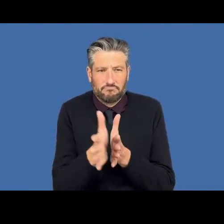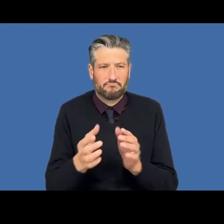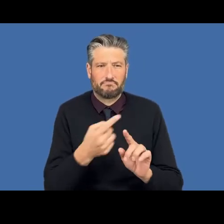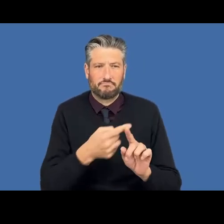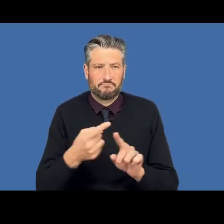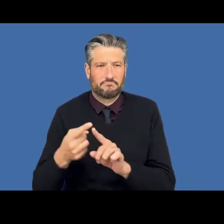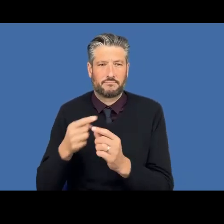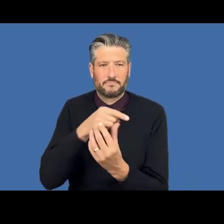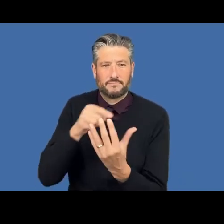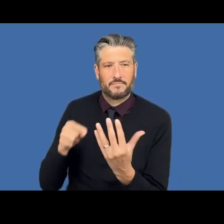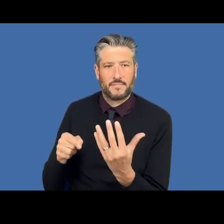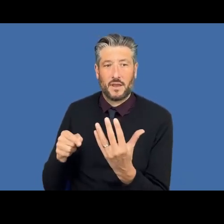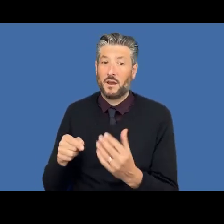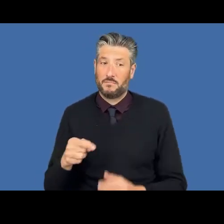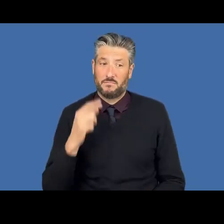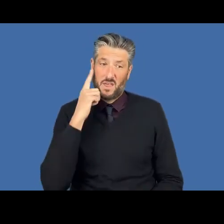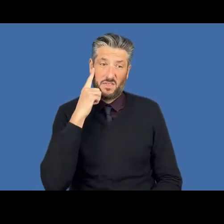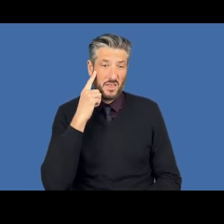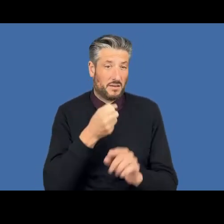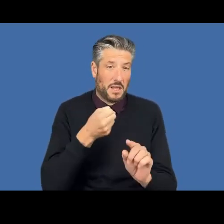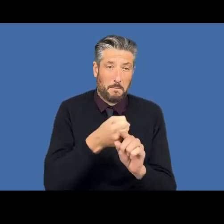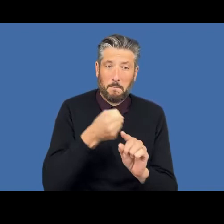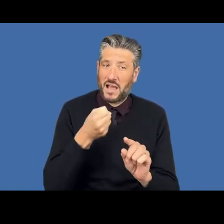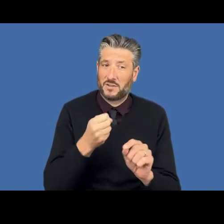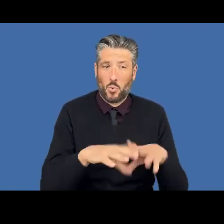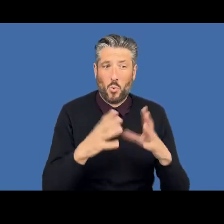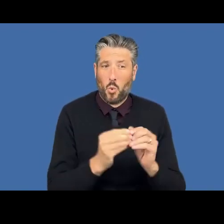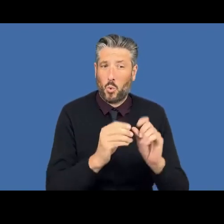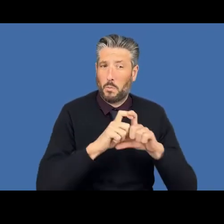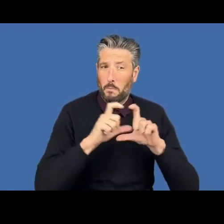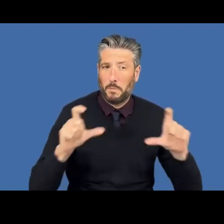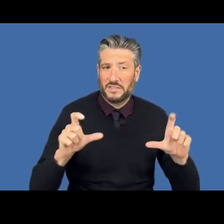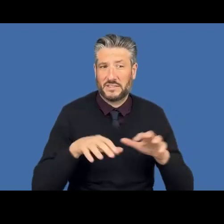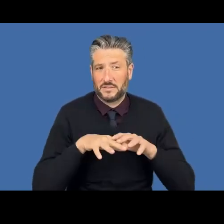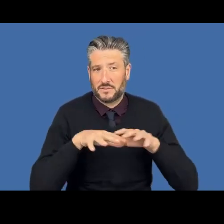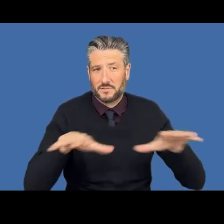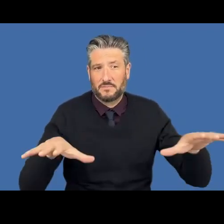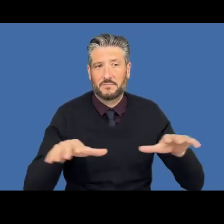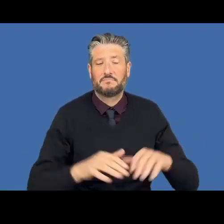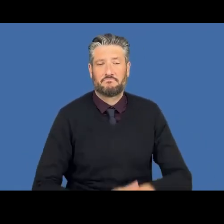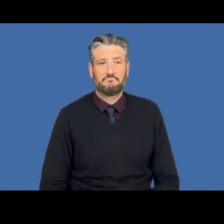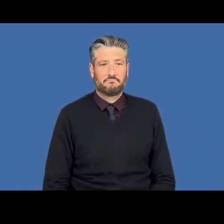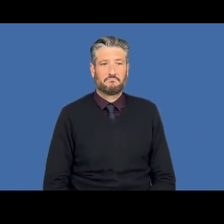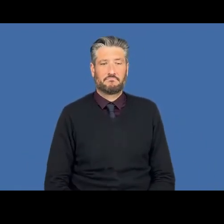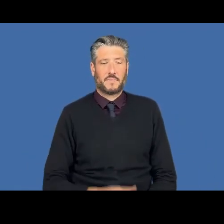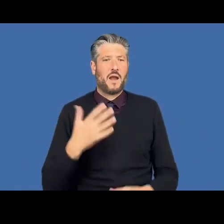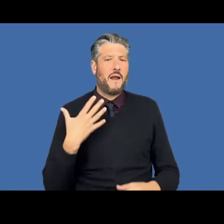on businesses as a whole. There is a great opportunity to